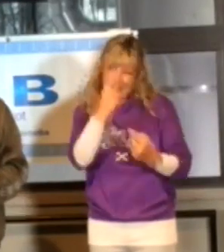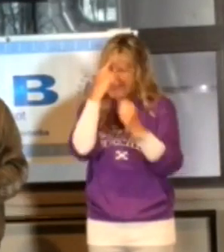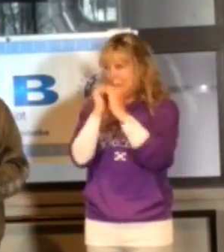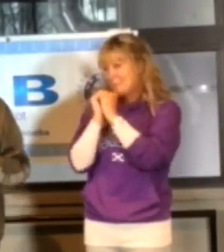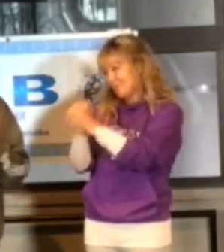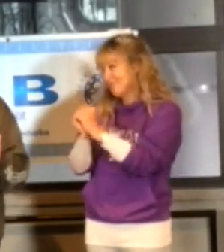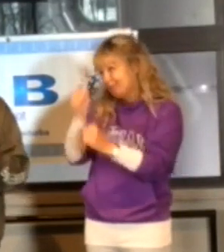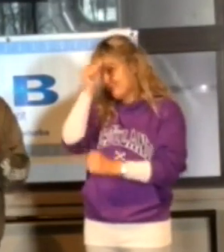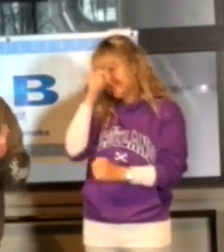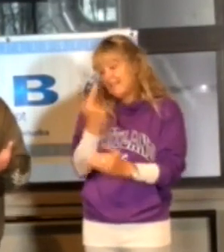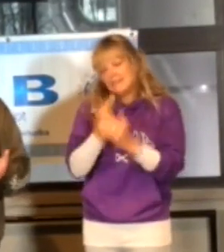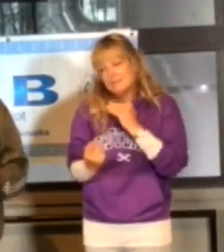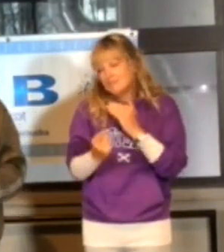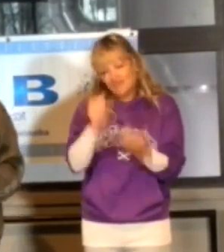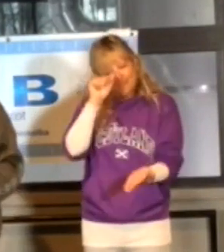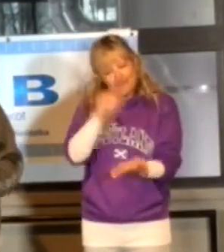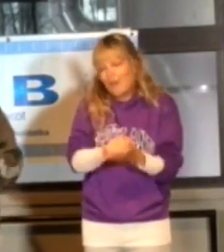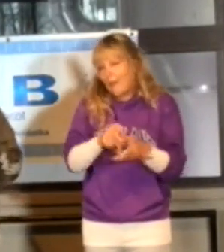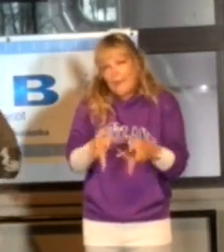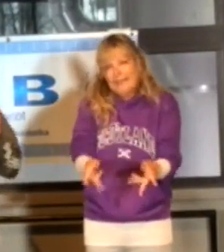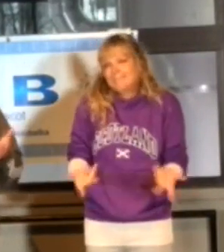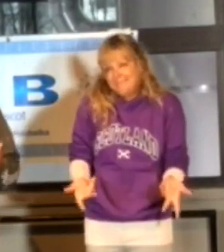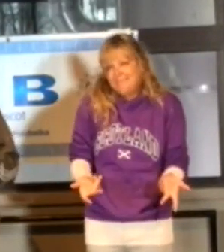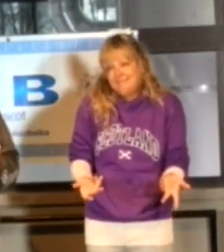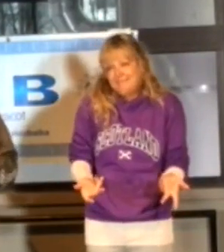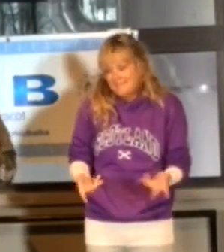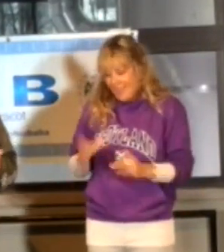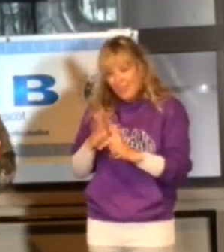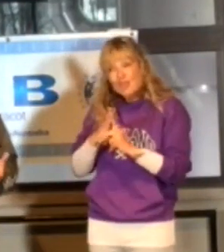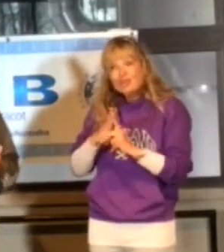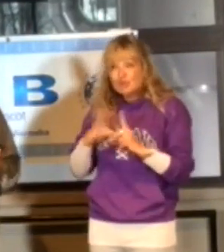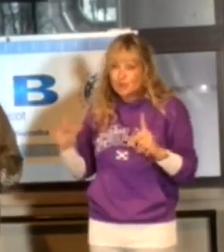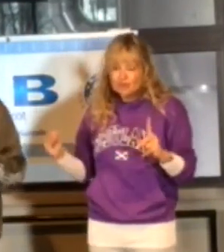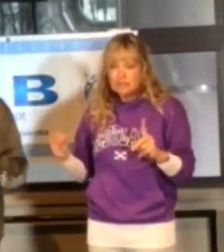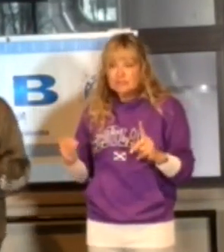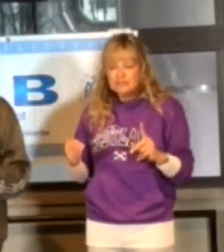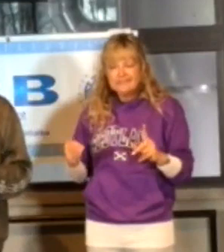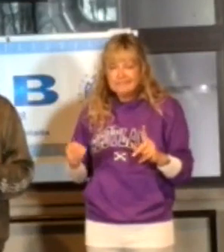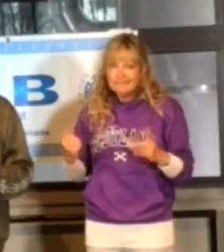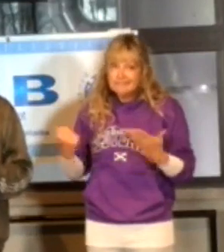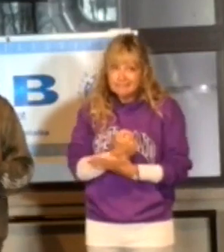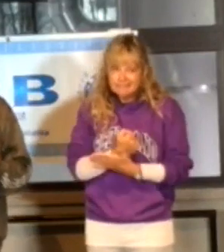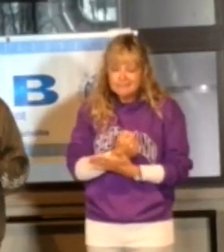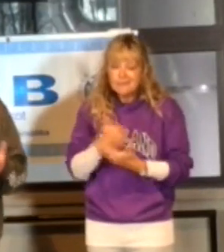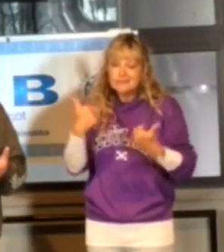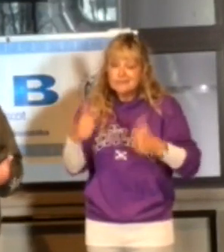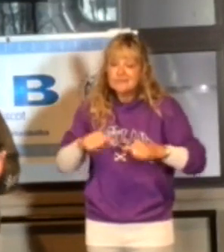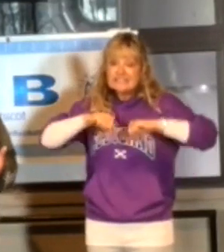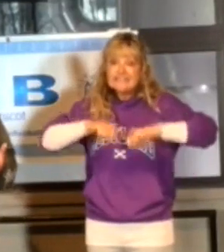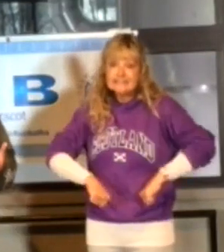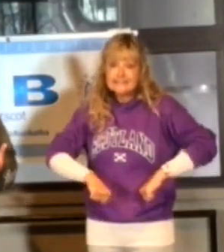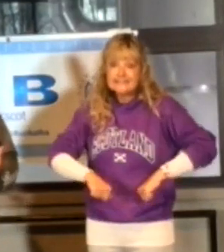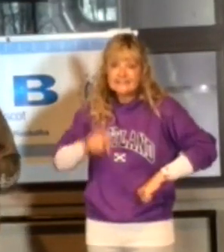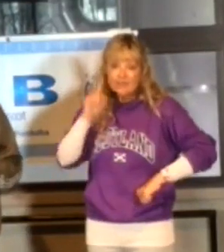here, is the answer. The Tories did gain seats in Wales. You know, it broke my